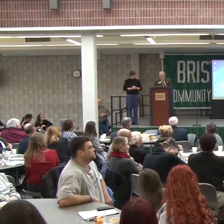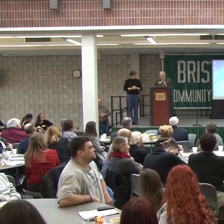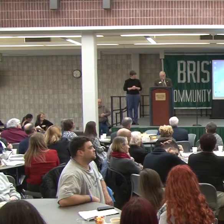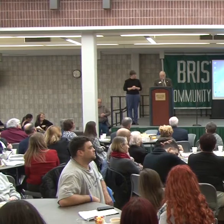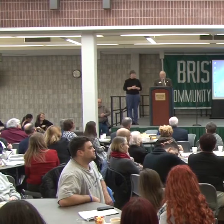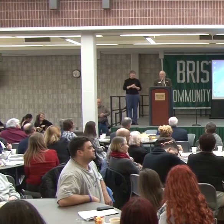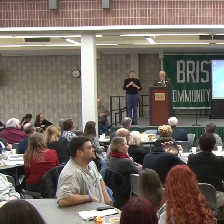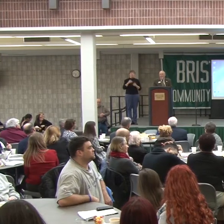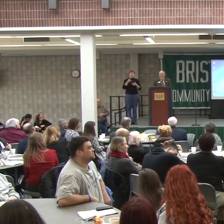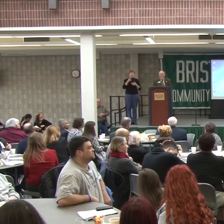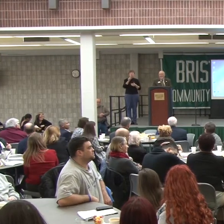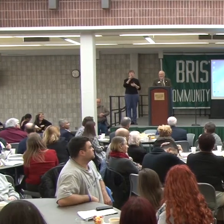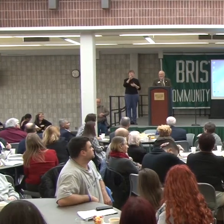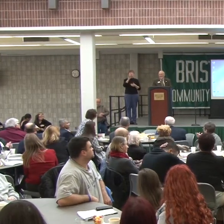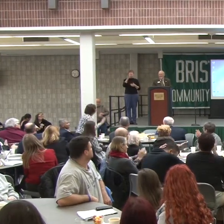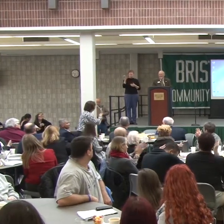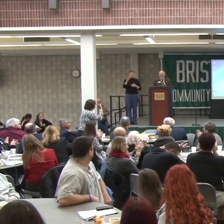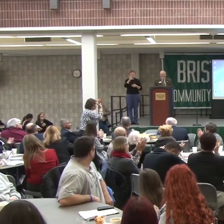Trustee